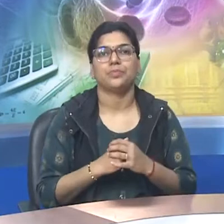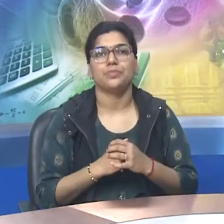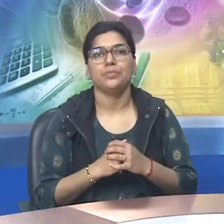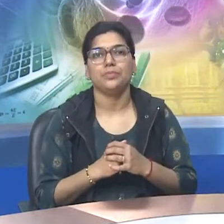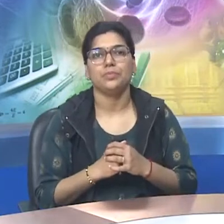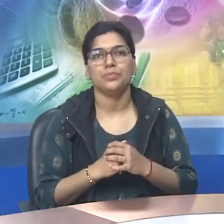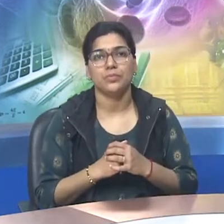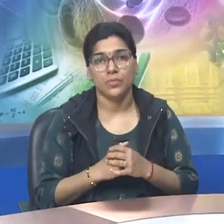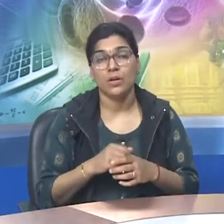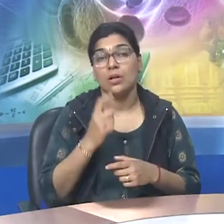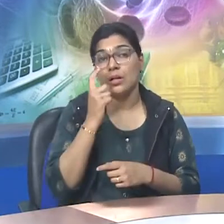examples,